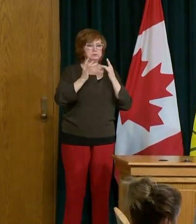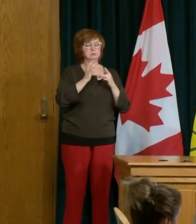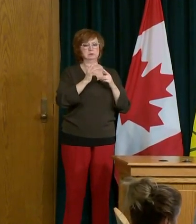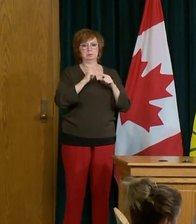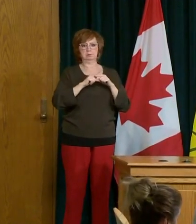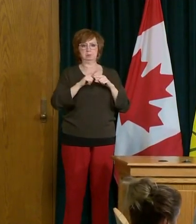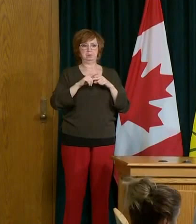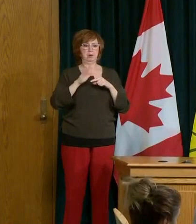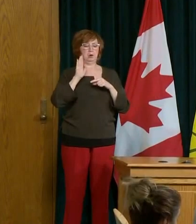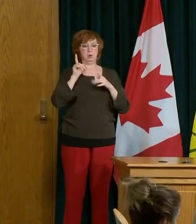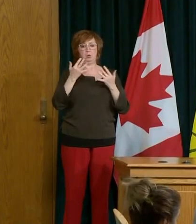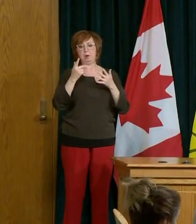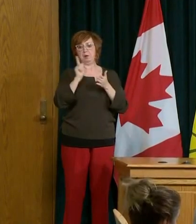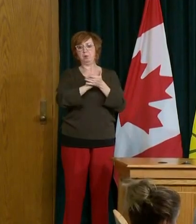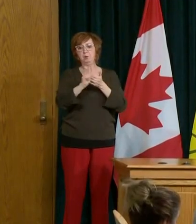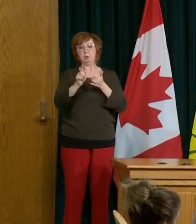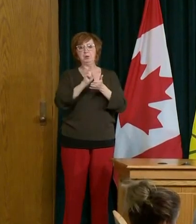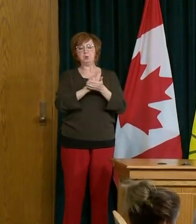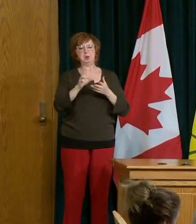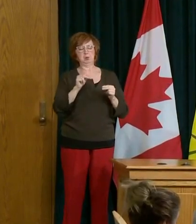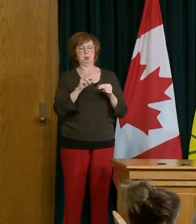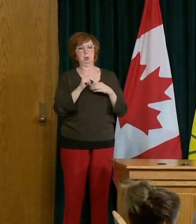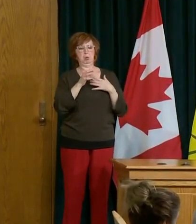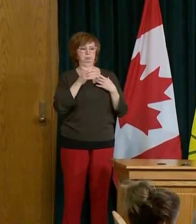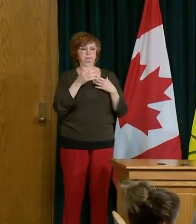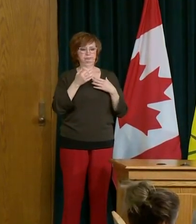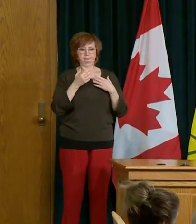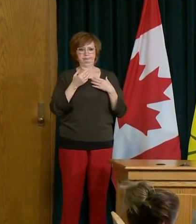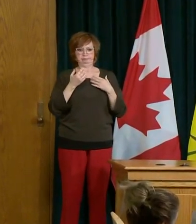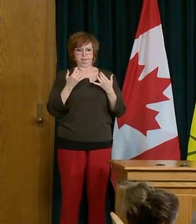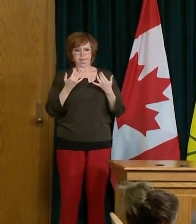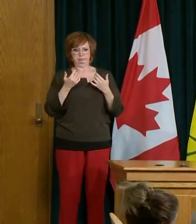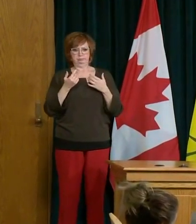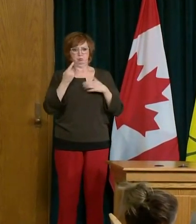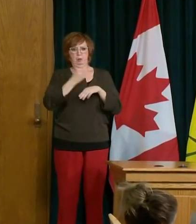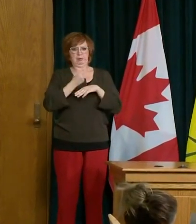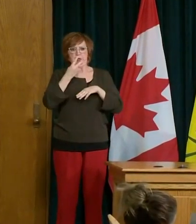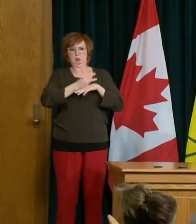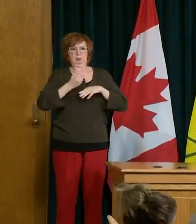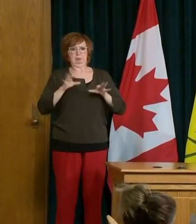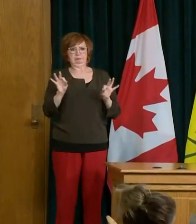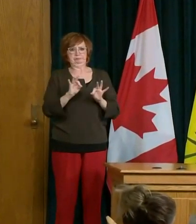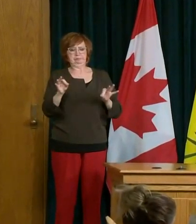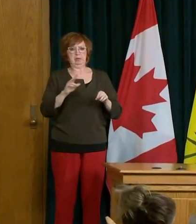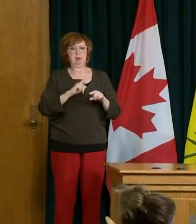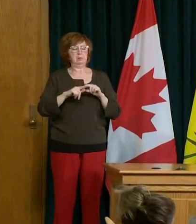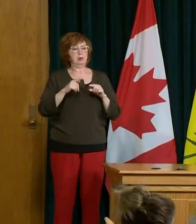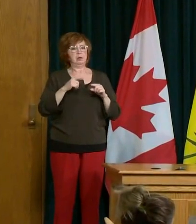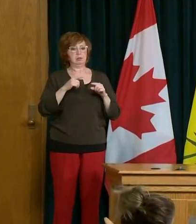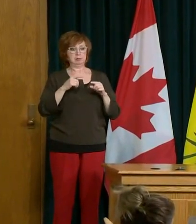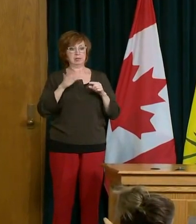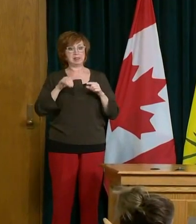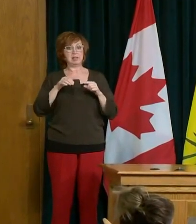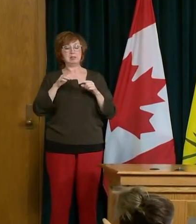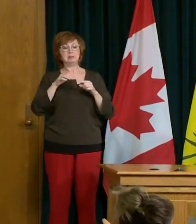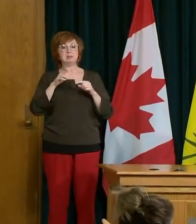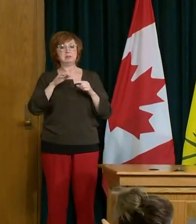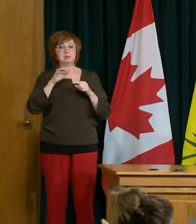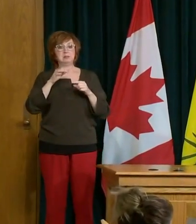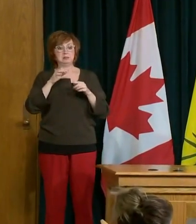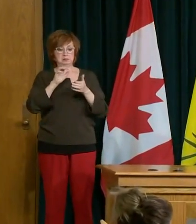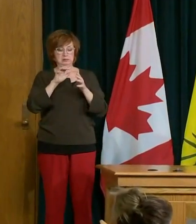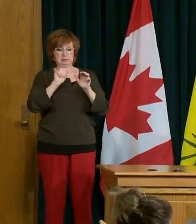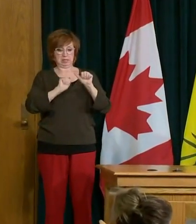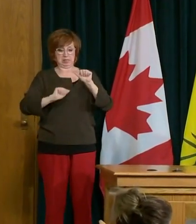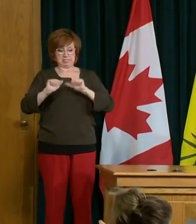SPSA is rolling out will be in the community today, and I was also advised that the store, unless something goes sideways, the store will be